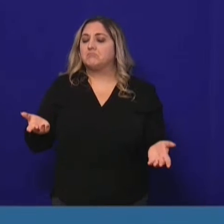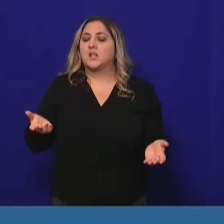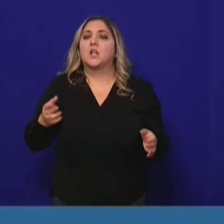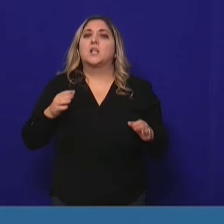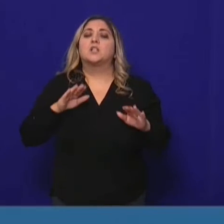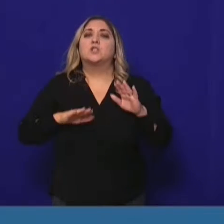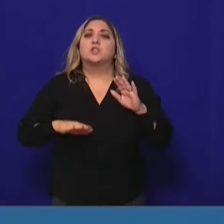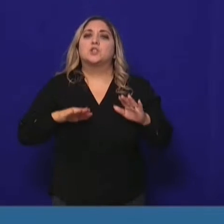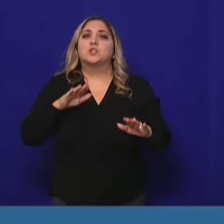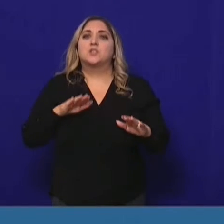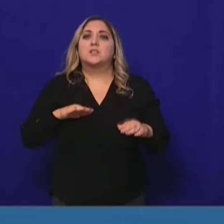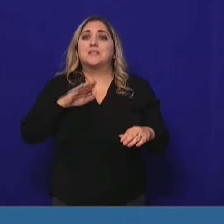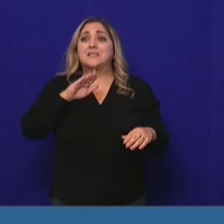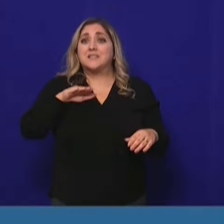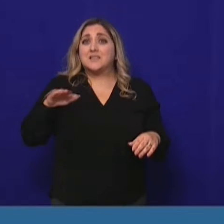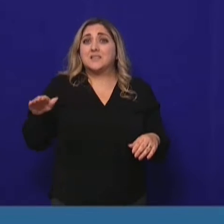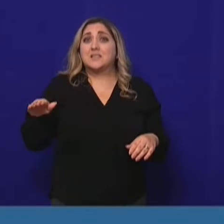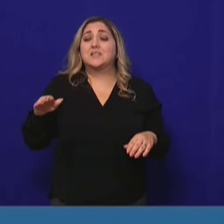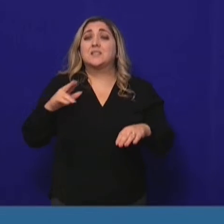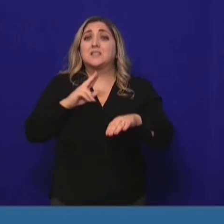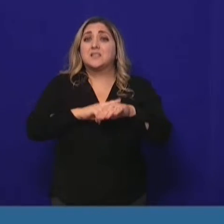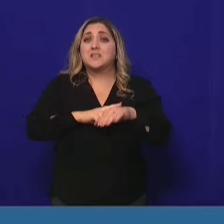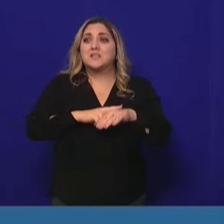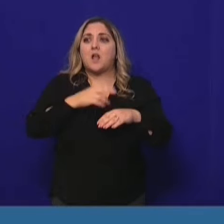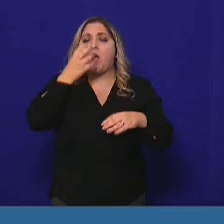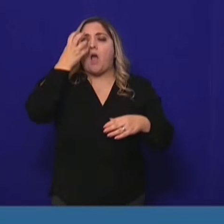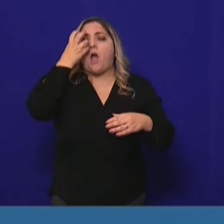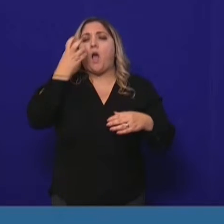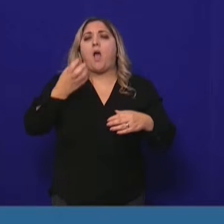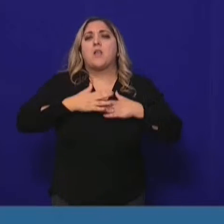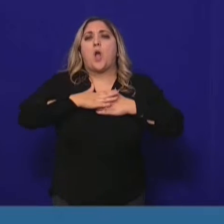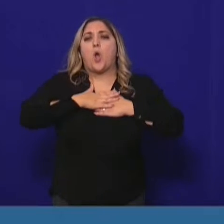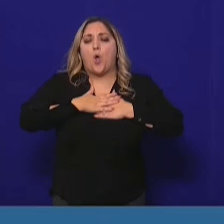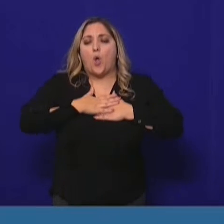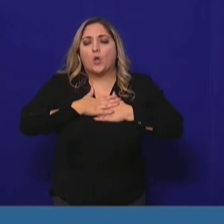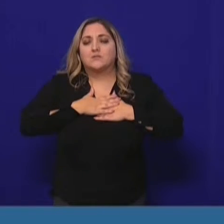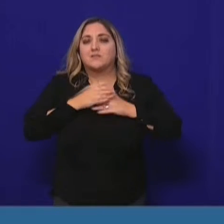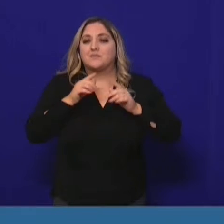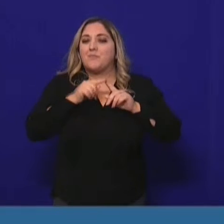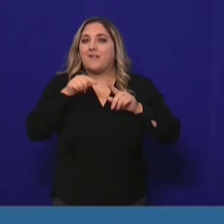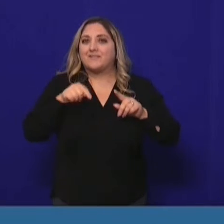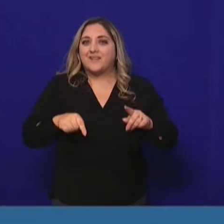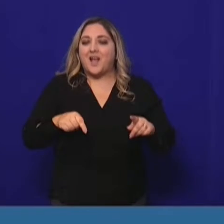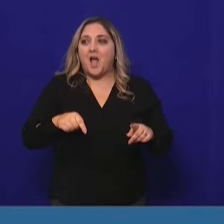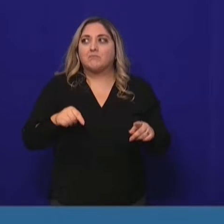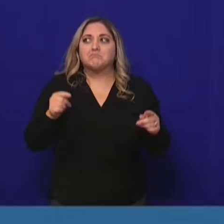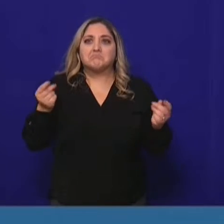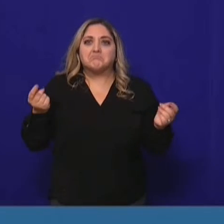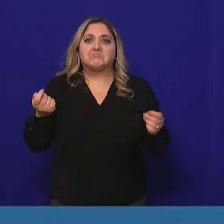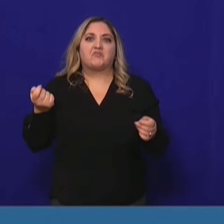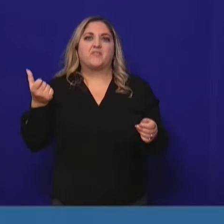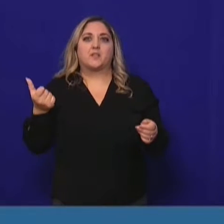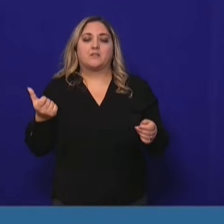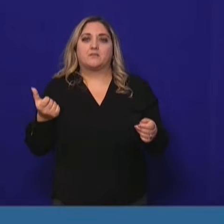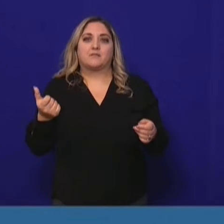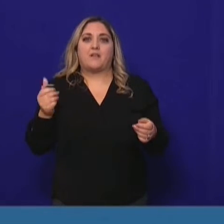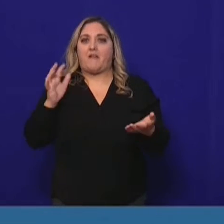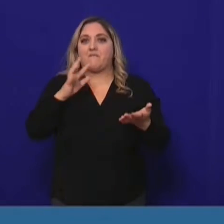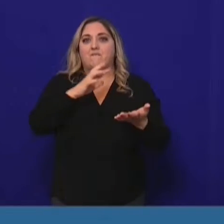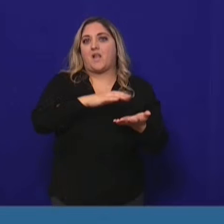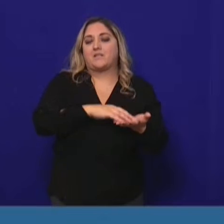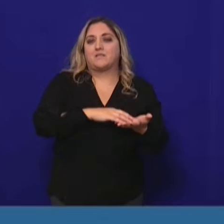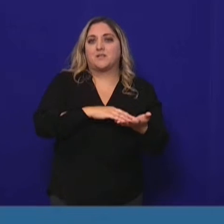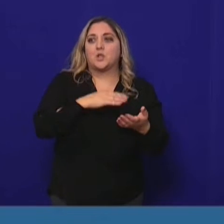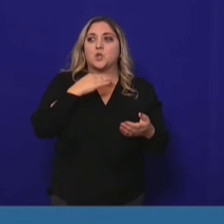hemm assoċjazzjonijiet ma' persuni li jista' jkunu jħossuhom għajjenin, però dawn huma sintomi li jkunu minimi ħafna